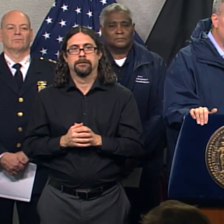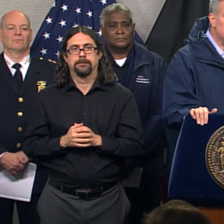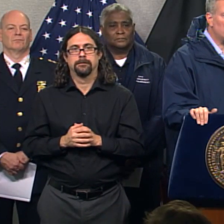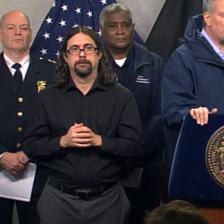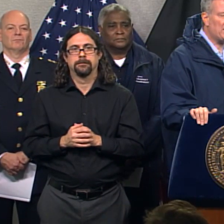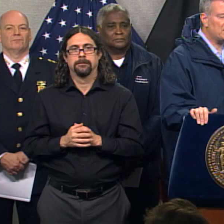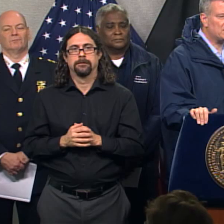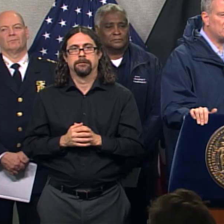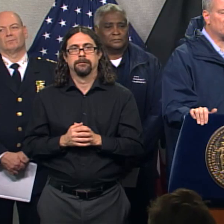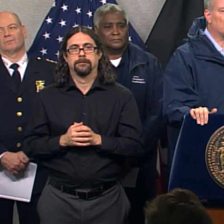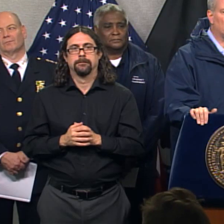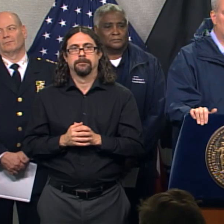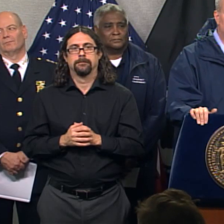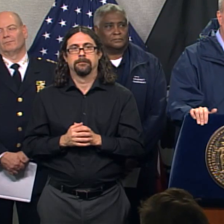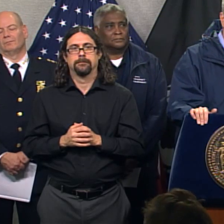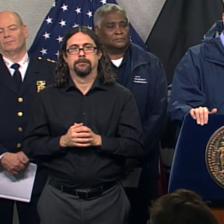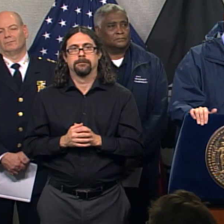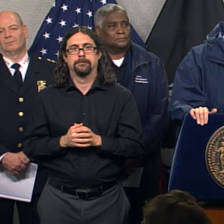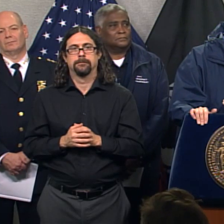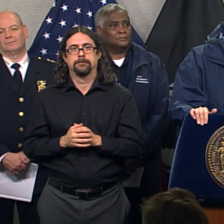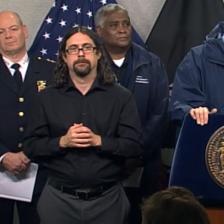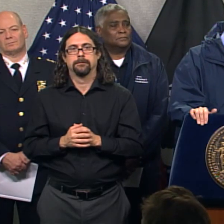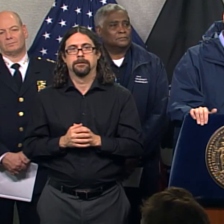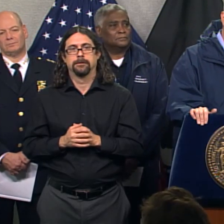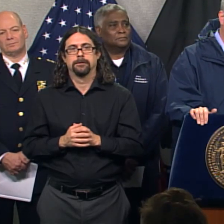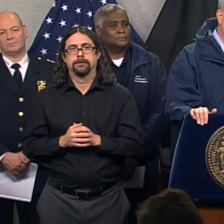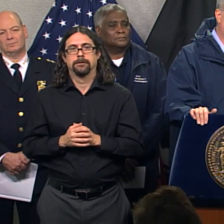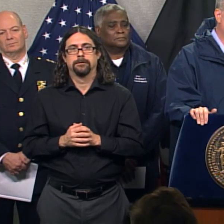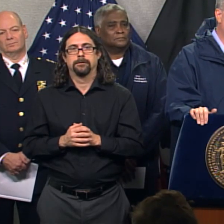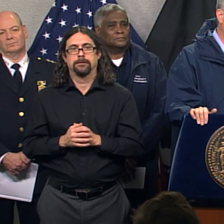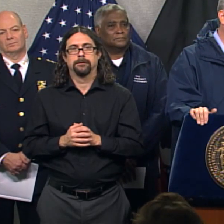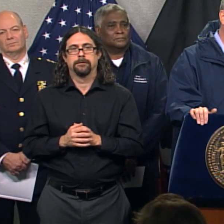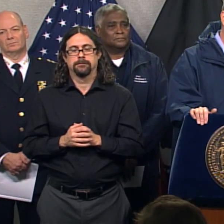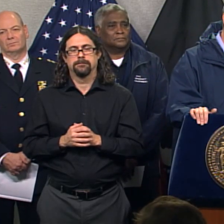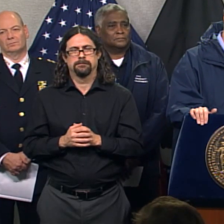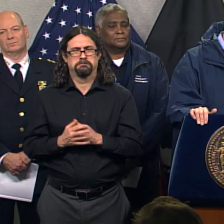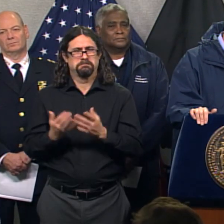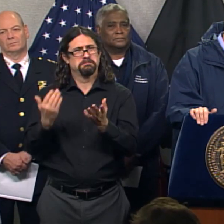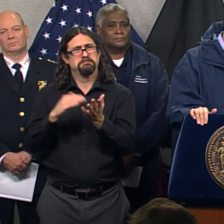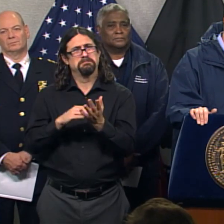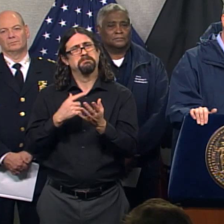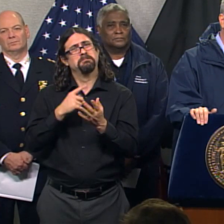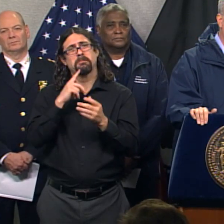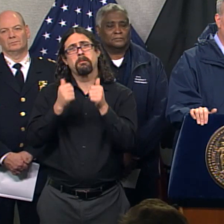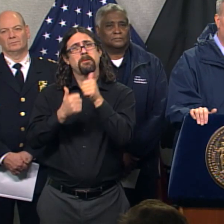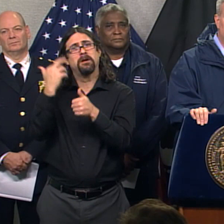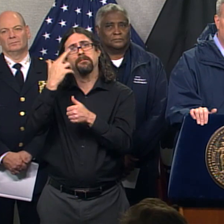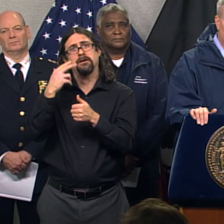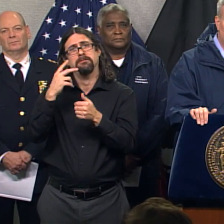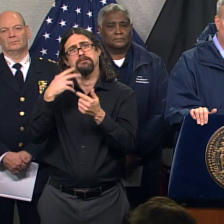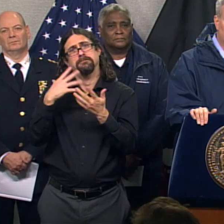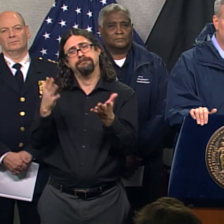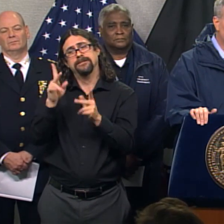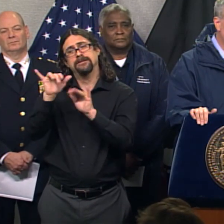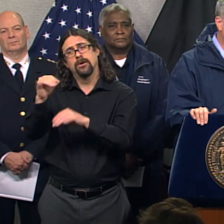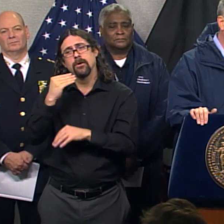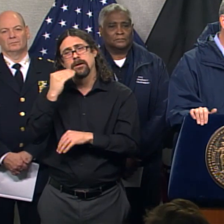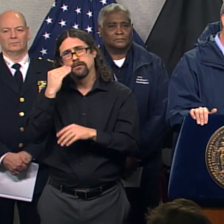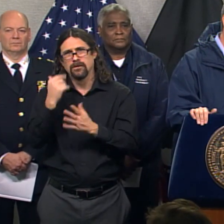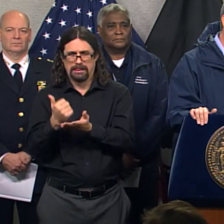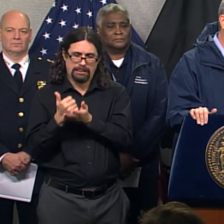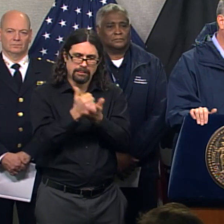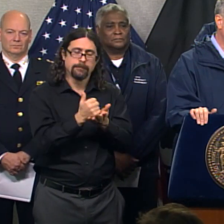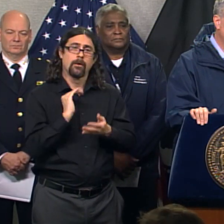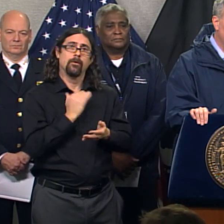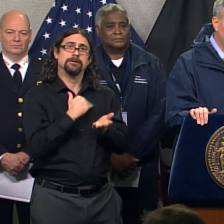and the reason we made the decision to close schools earlier the day before than we have, certainly in my 3 years, is because we heard so distinctly from the